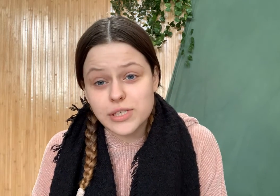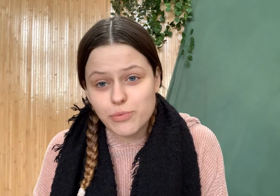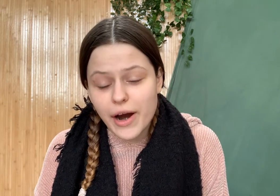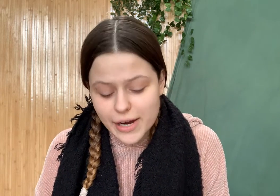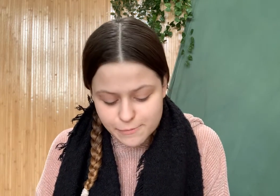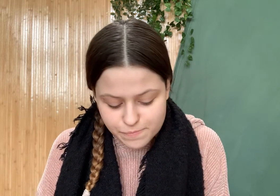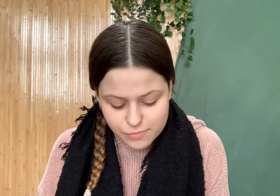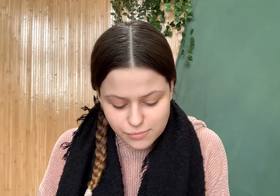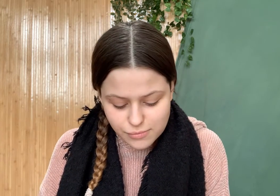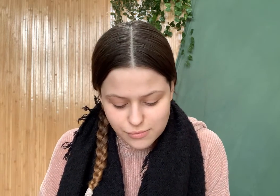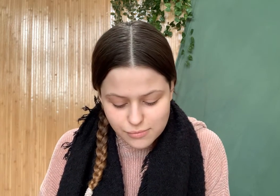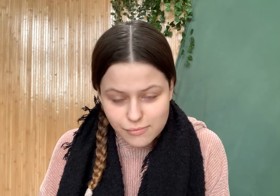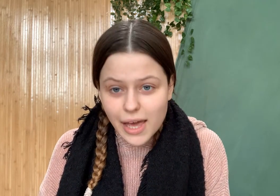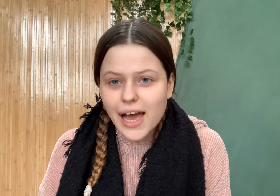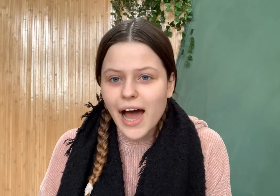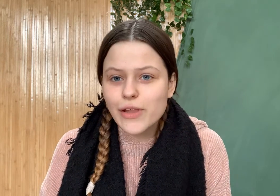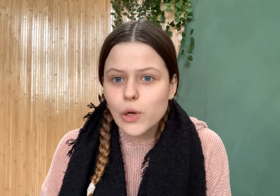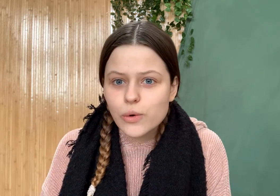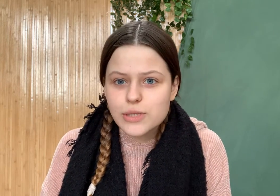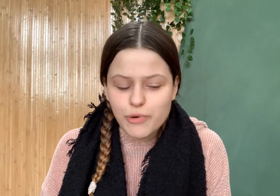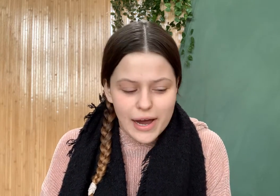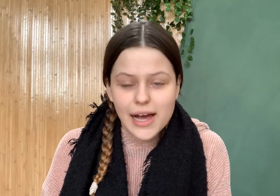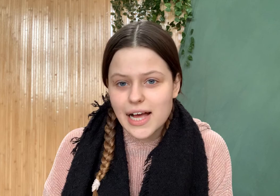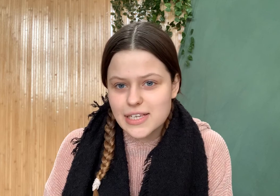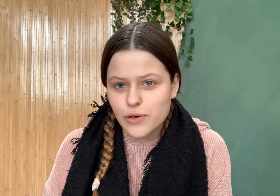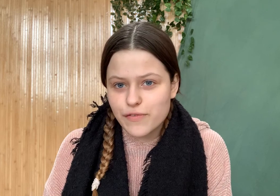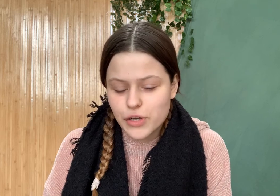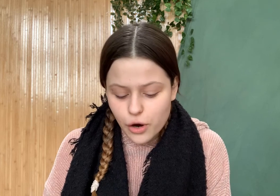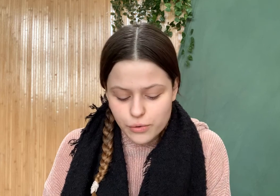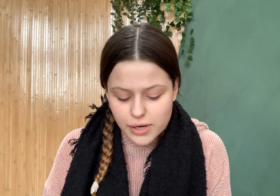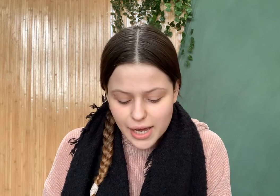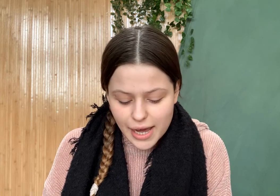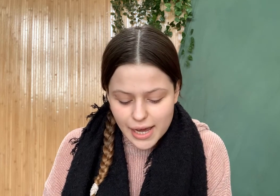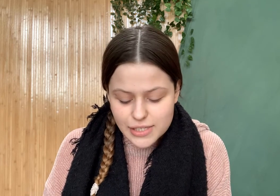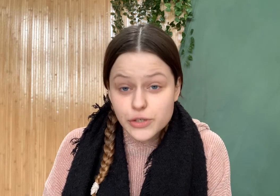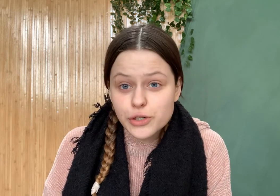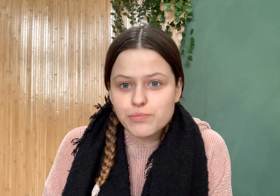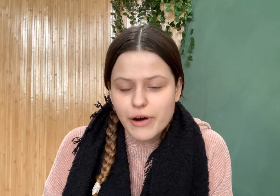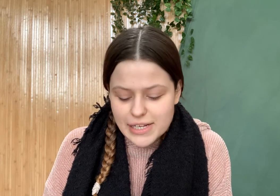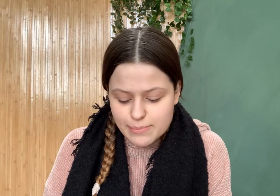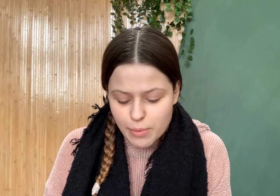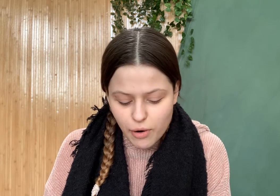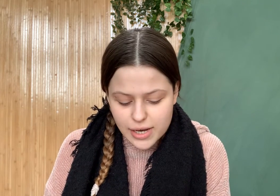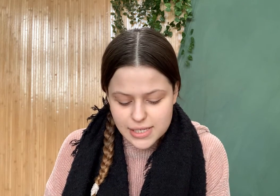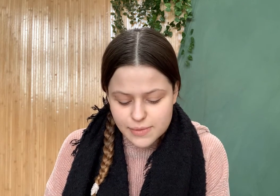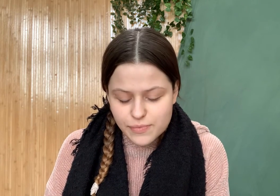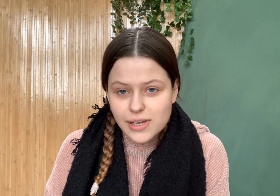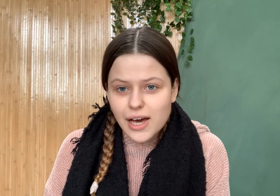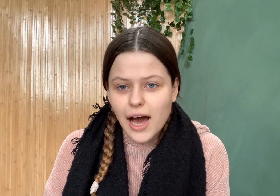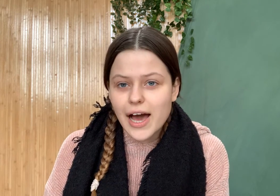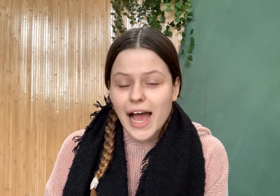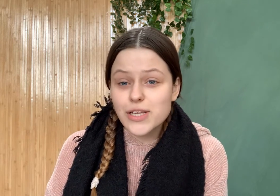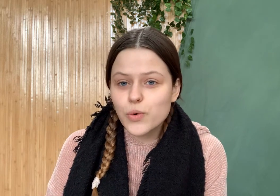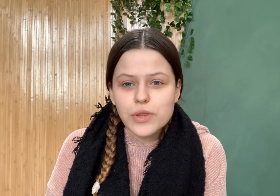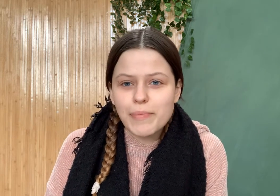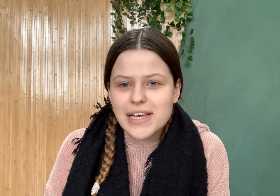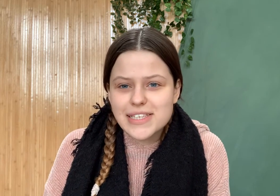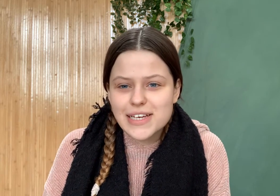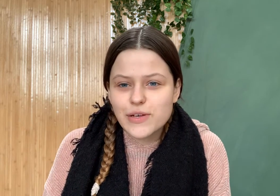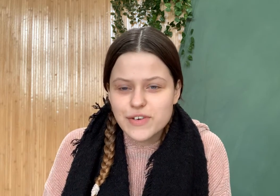to pray. And the Lord's Prayer, as it's often known, is a good prayer to memorize. It has all the basics of a